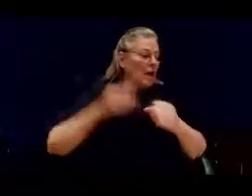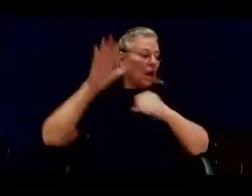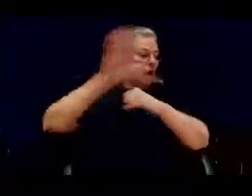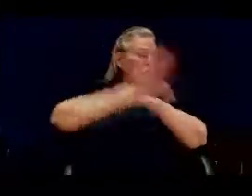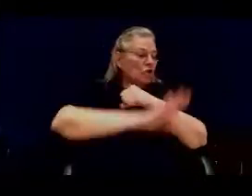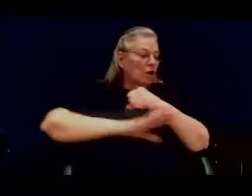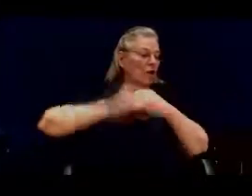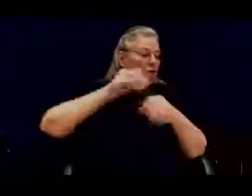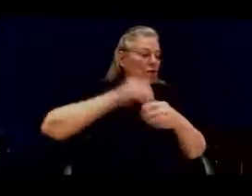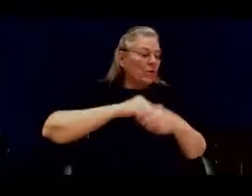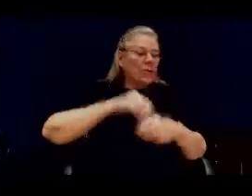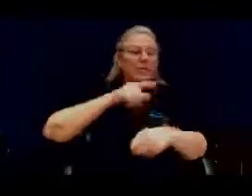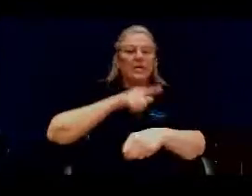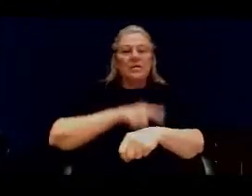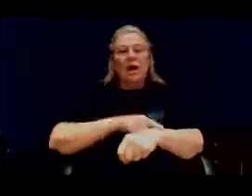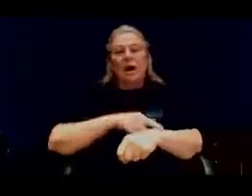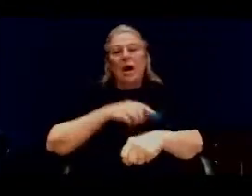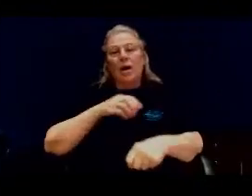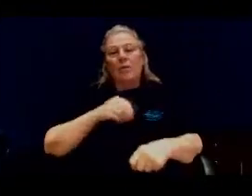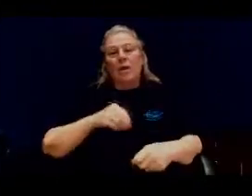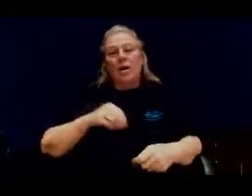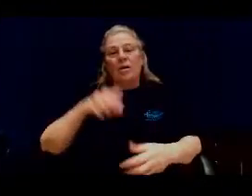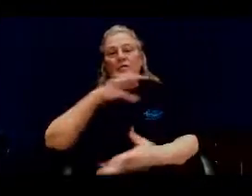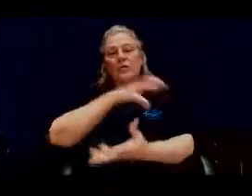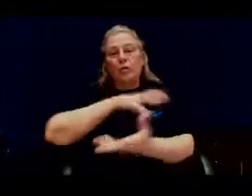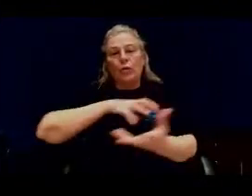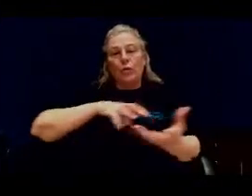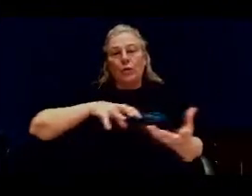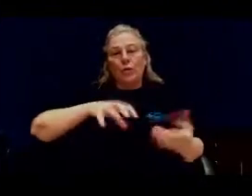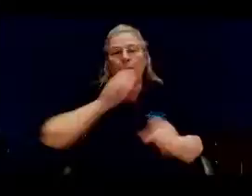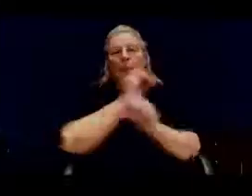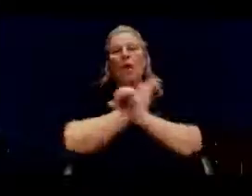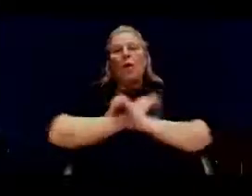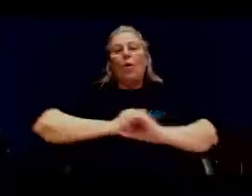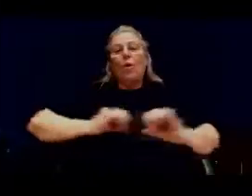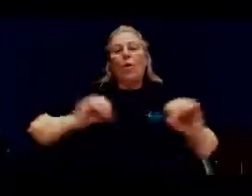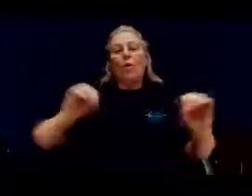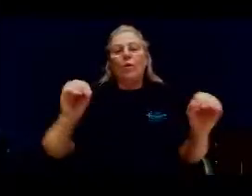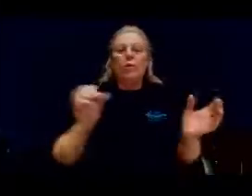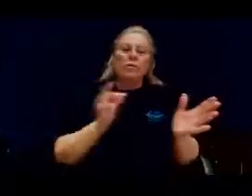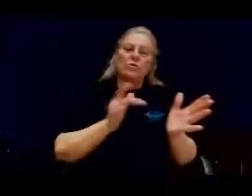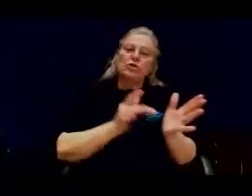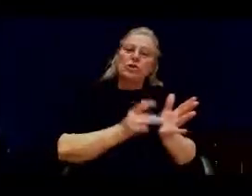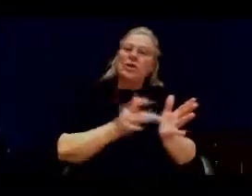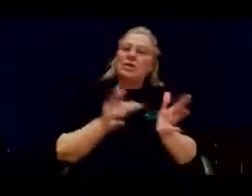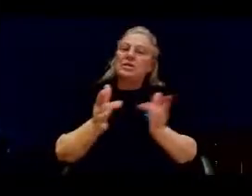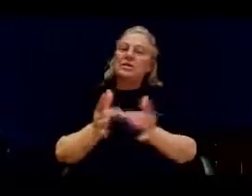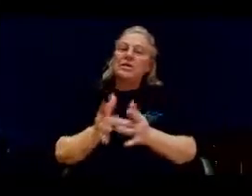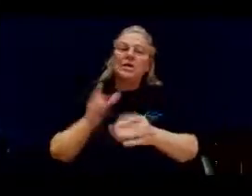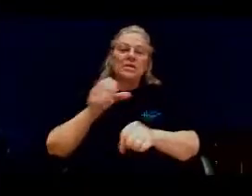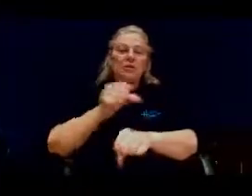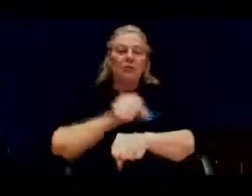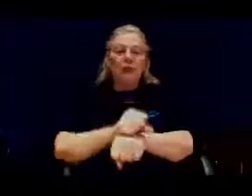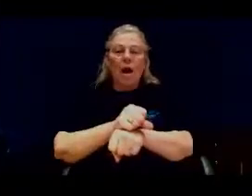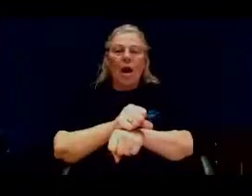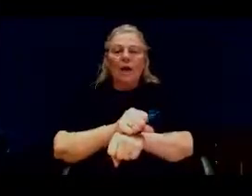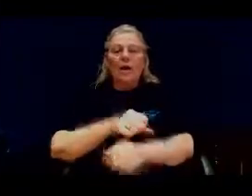a shelter in the time of storm. Oh, Jesus is a rock in